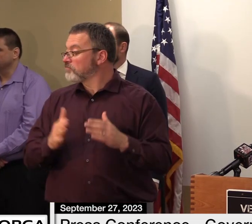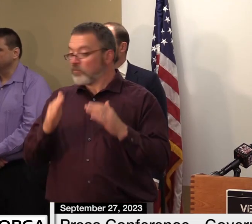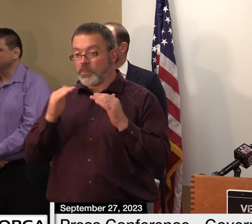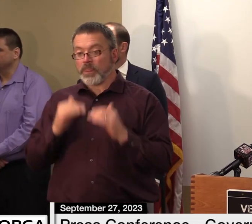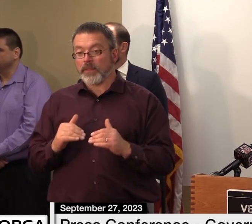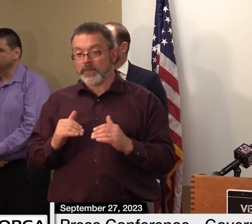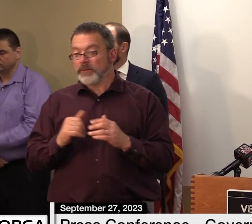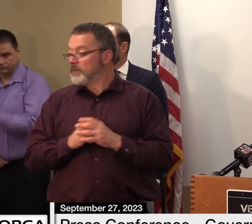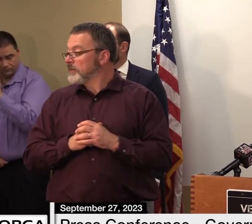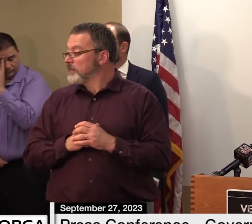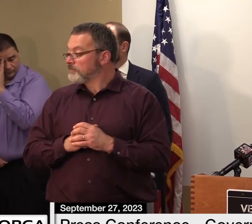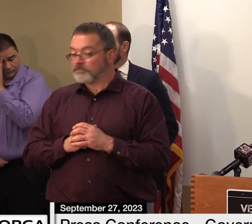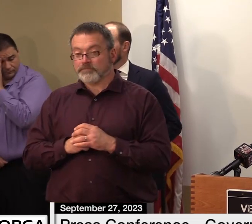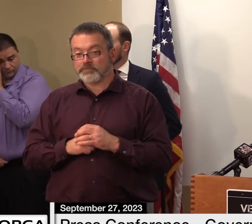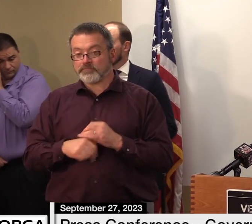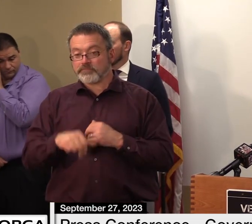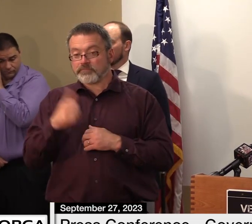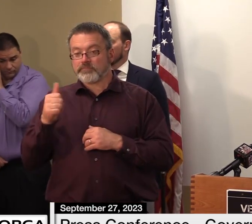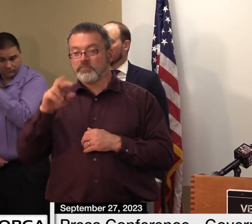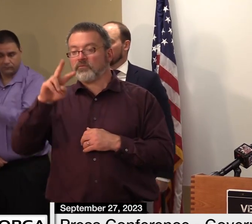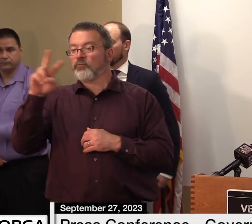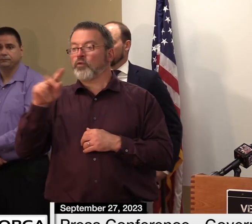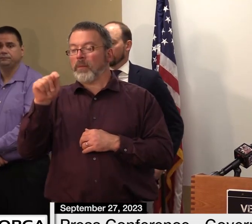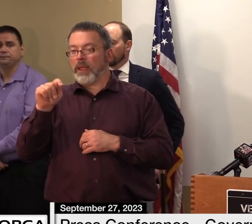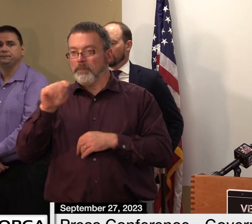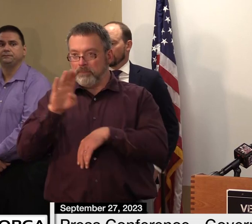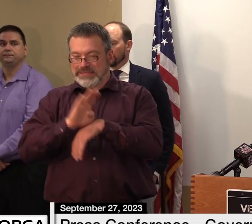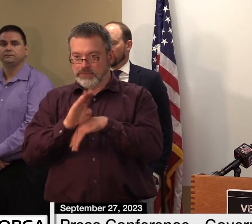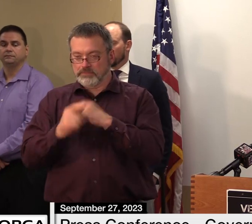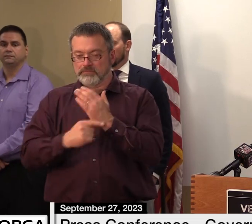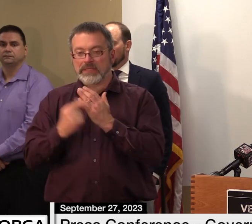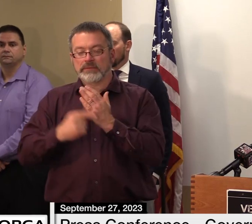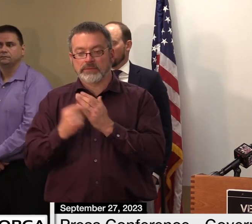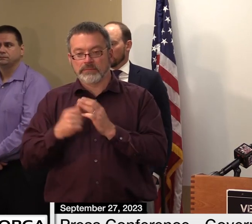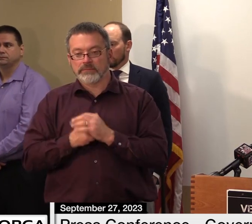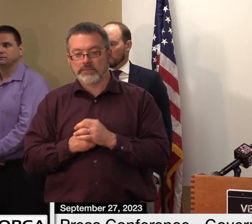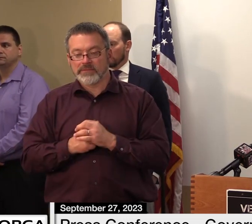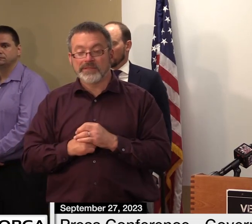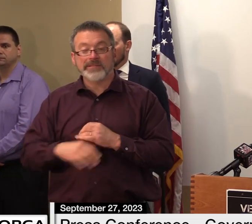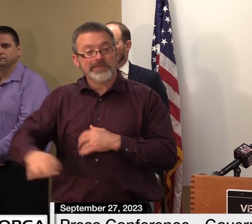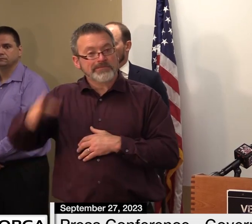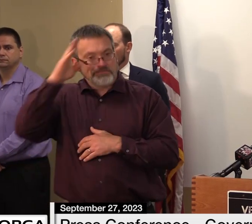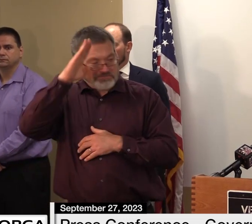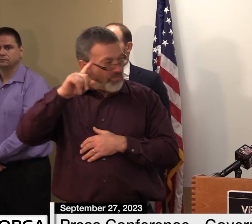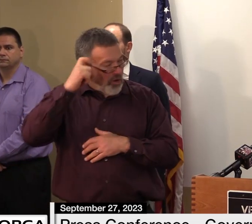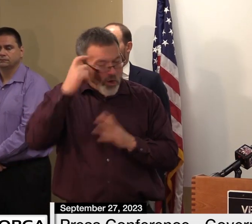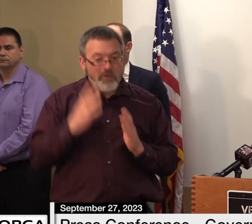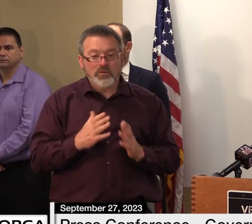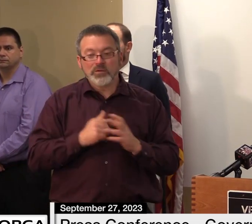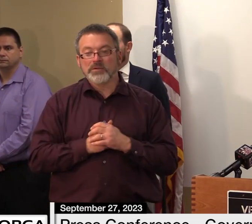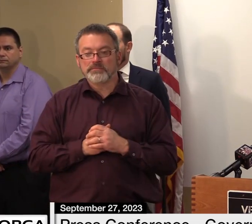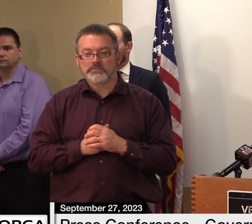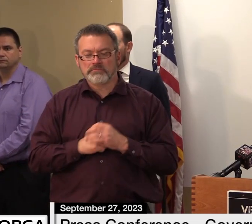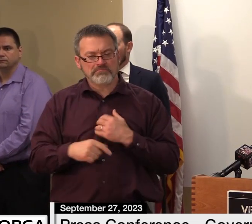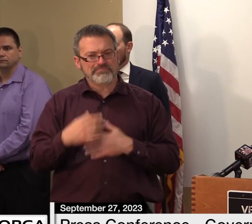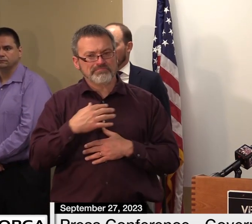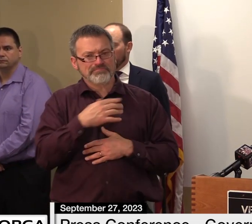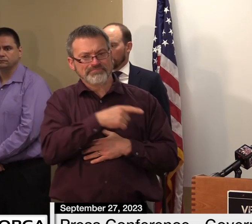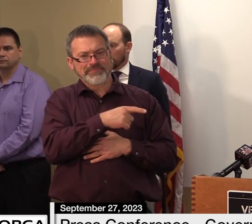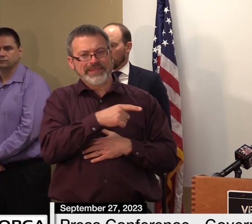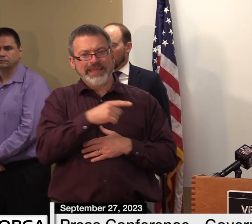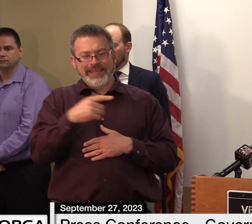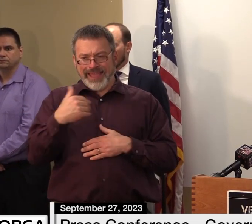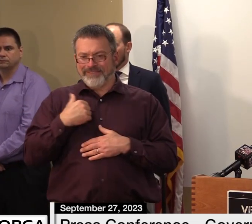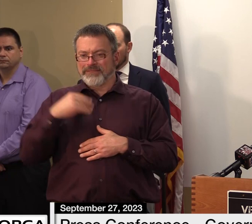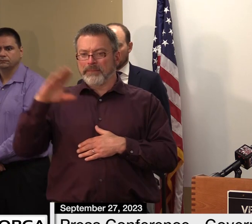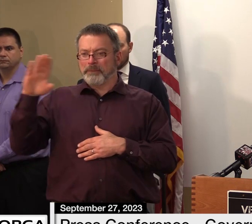Thank you. Tim McQuiston, Vermont Business Magazine. Hi, Governor. I was wondering if you have an update on the BGAP program